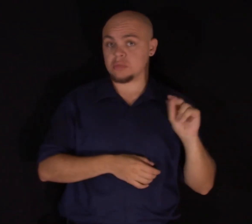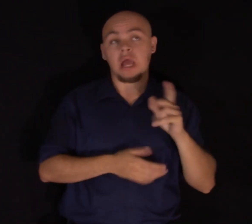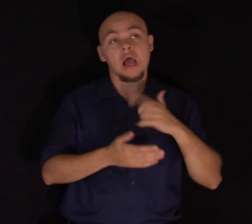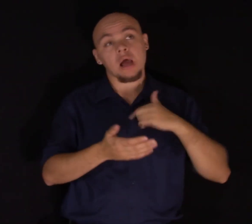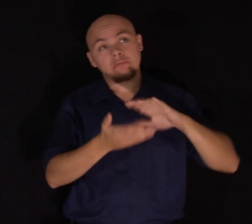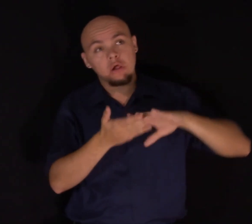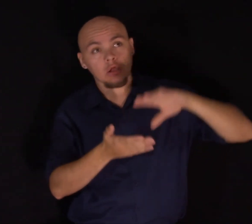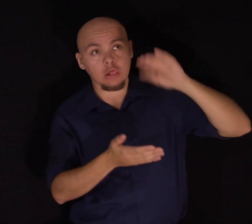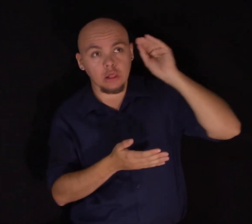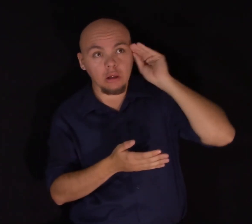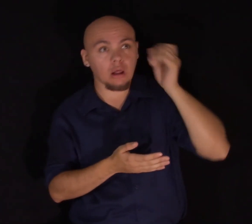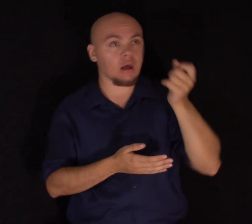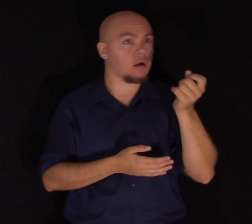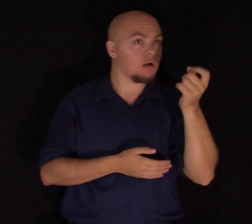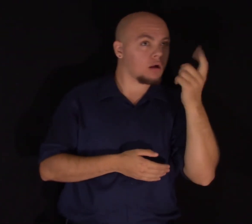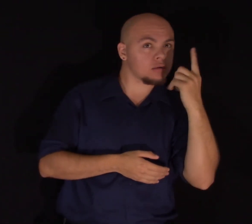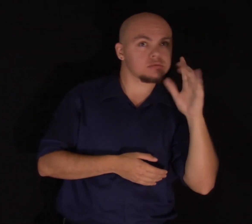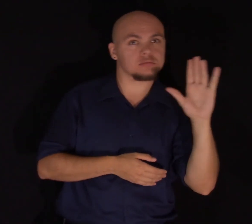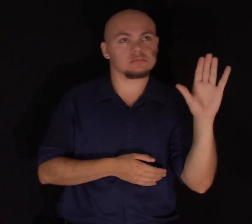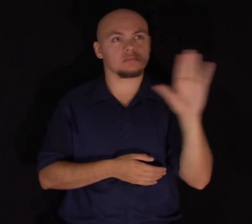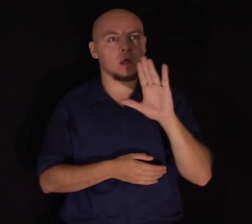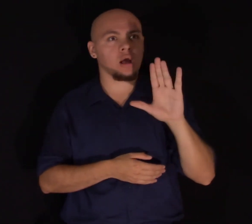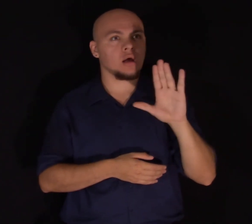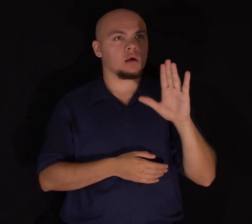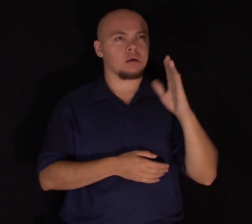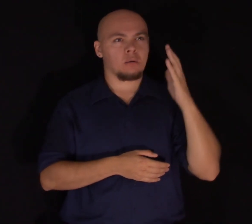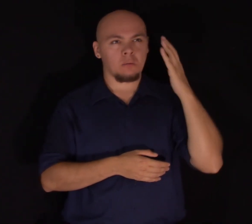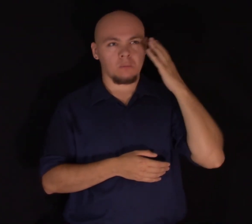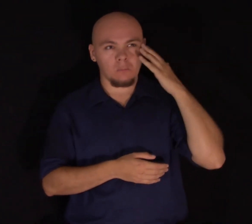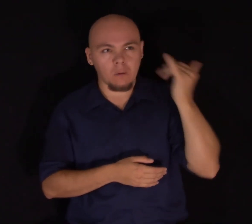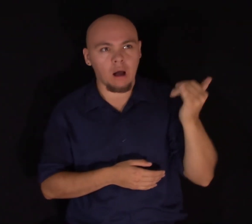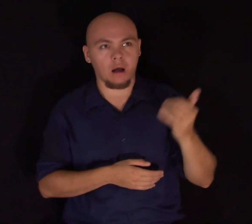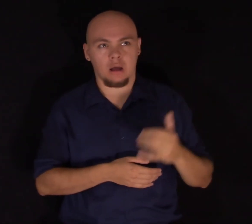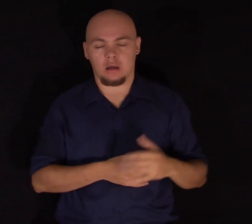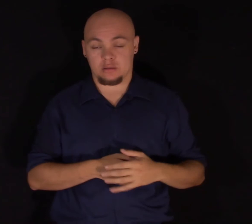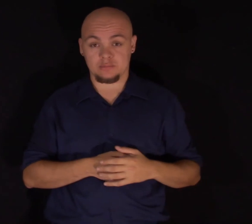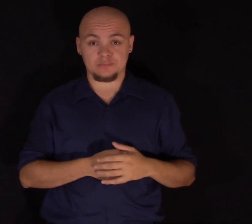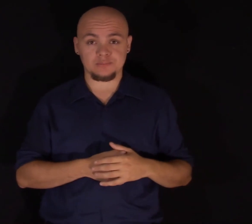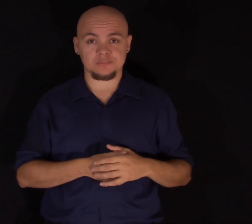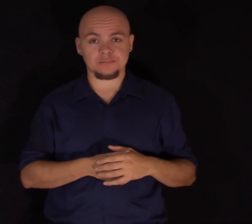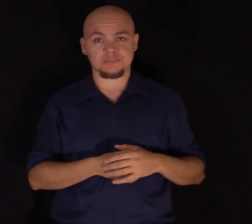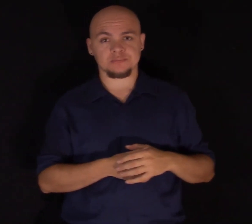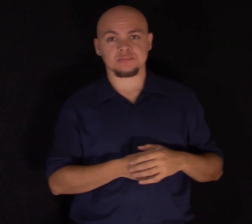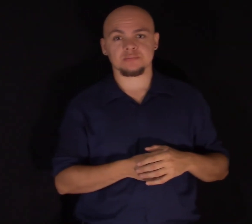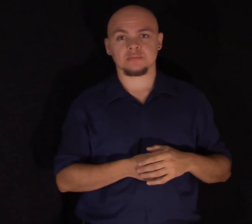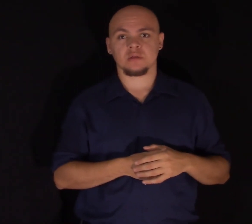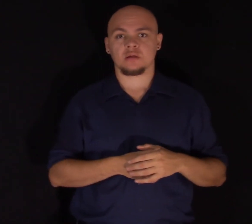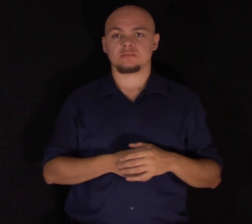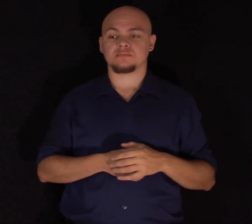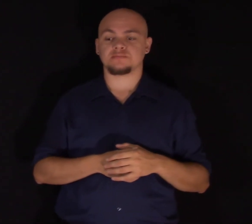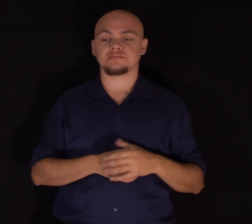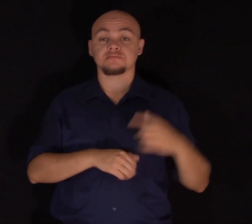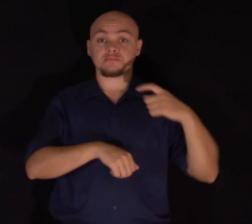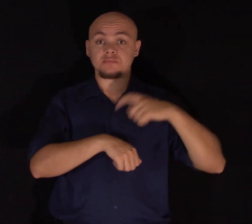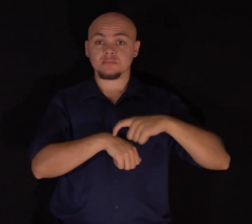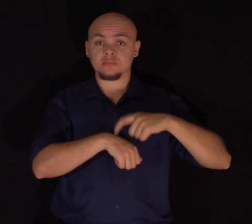and understand what is the impetus for it. So, after a